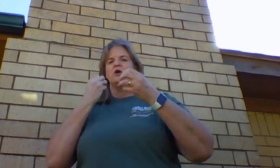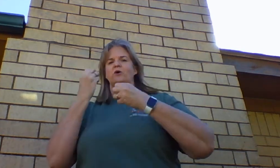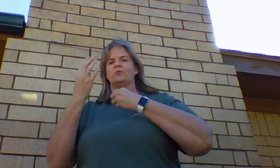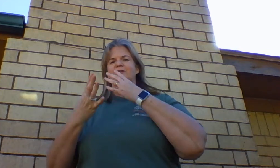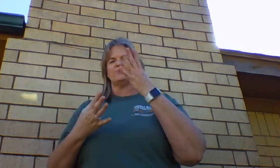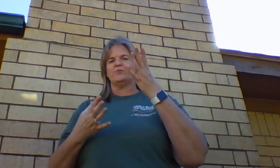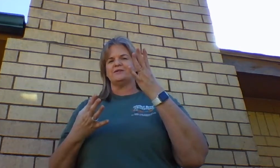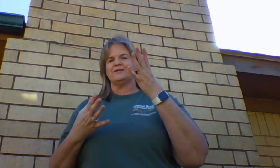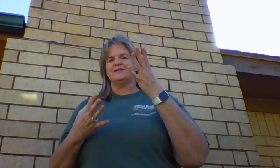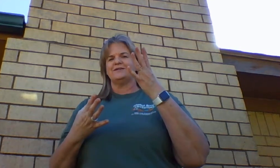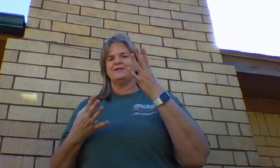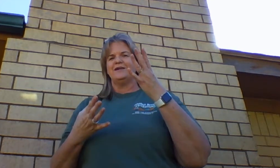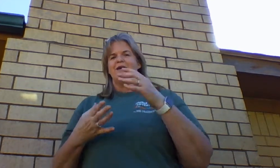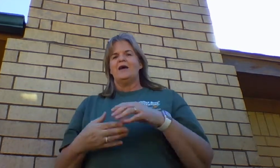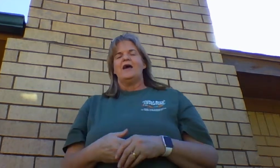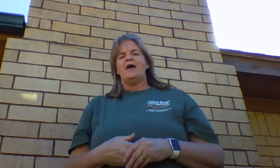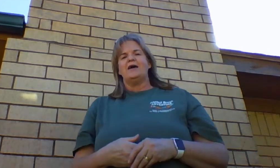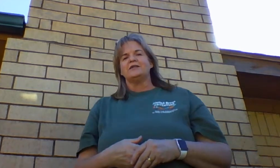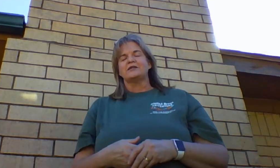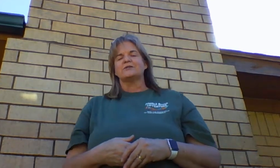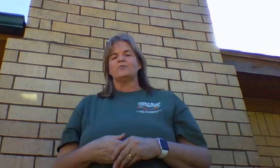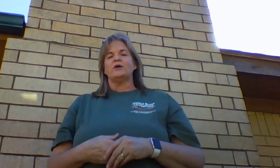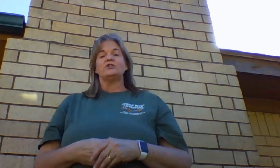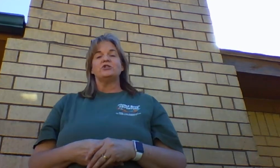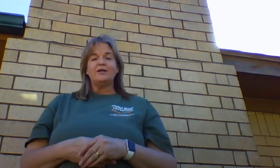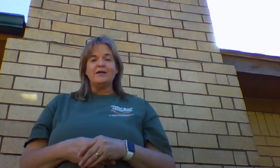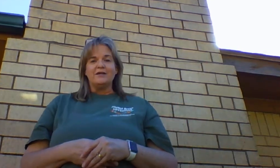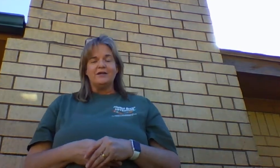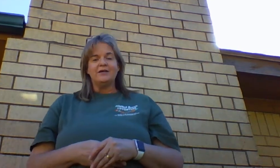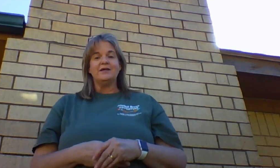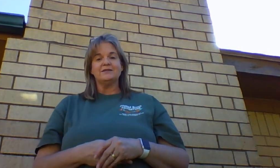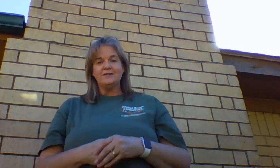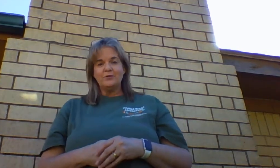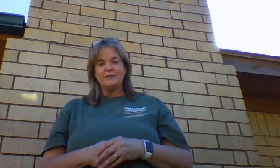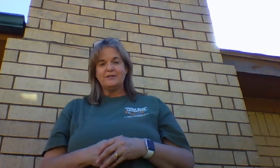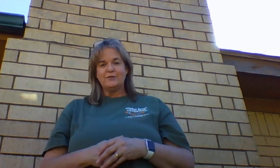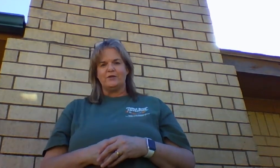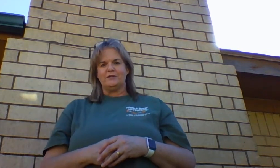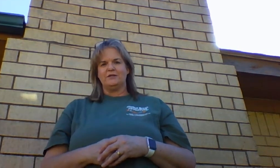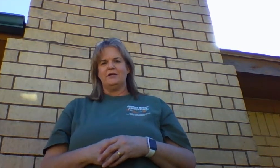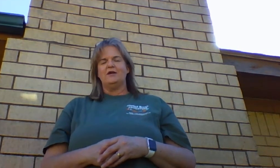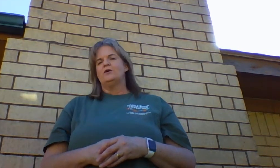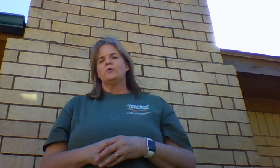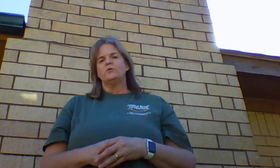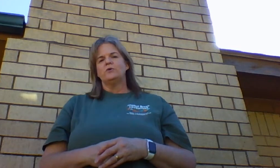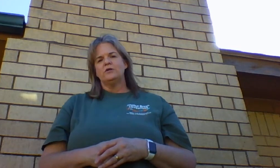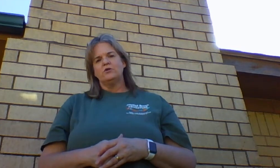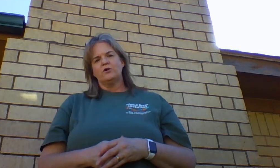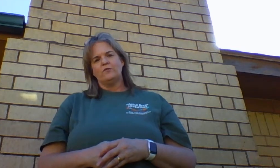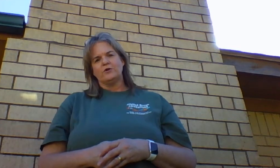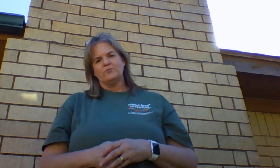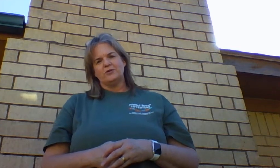We're expressing. And expression is a little bit different. We really look for expressions